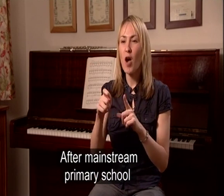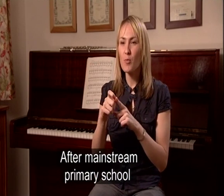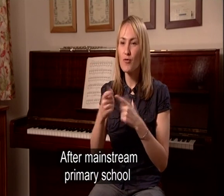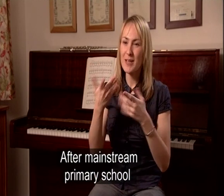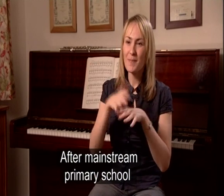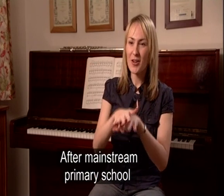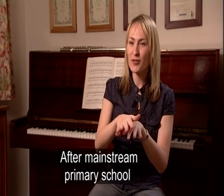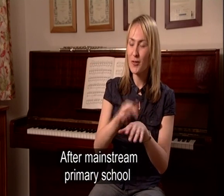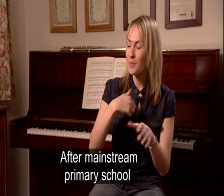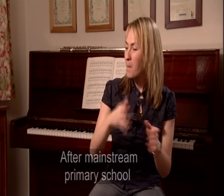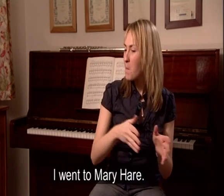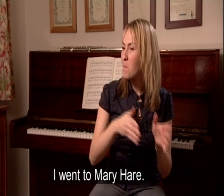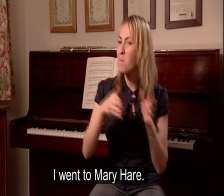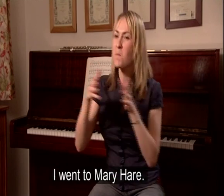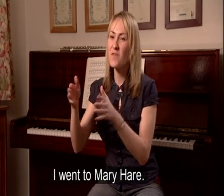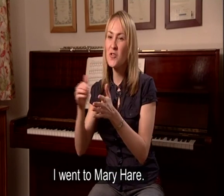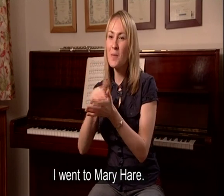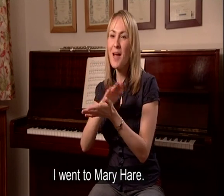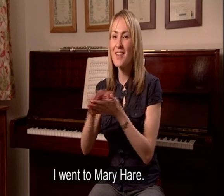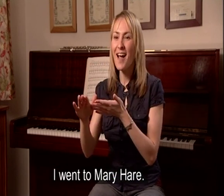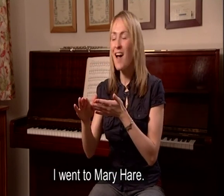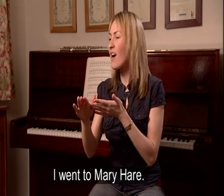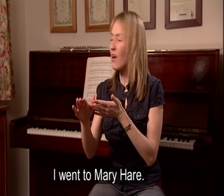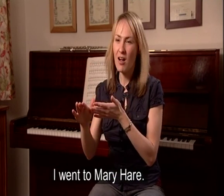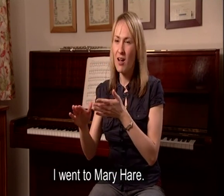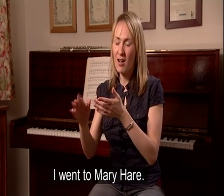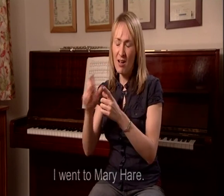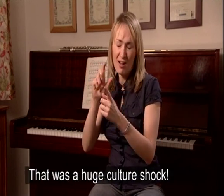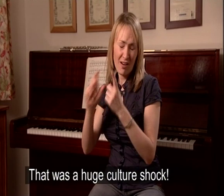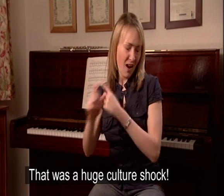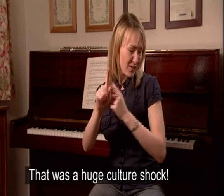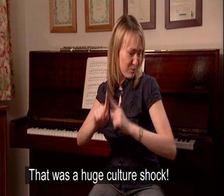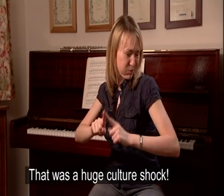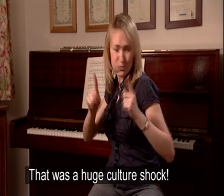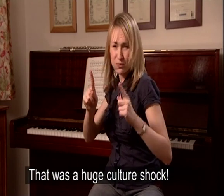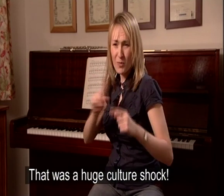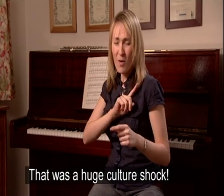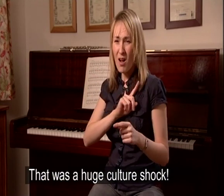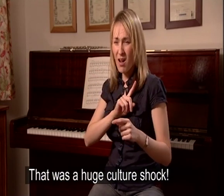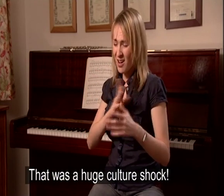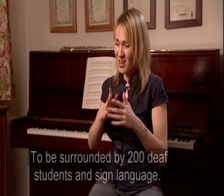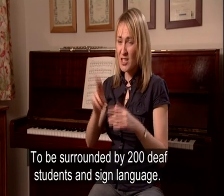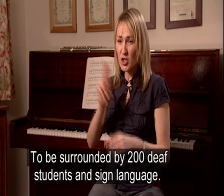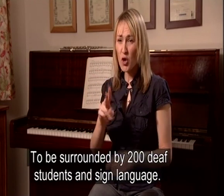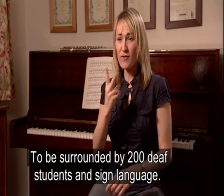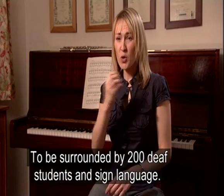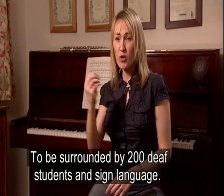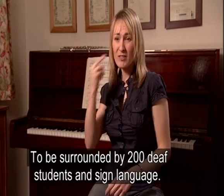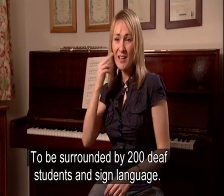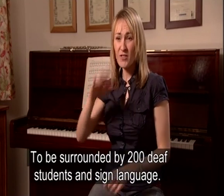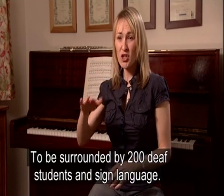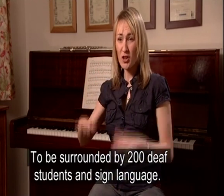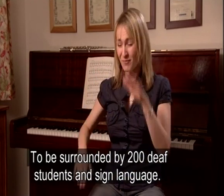After mainstream primary school, I went to Mary Hare. That was a huge culture shock, to